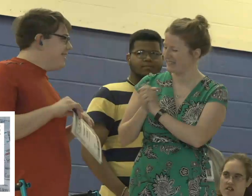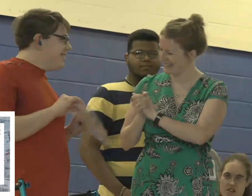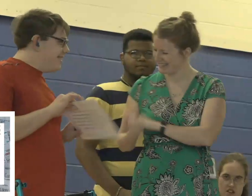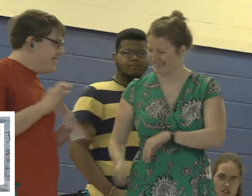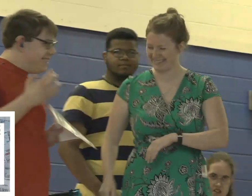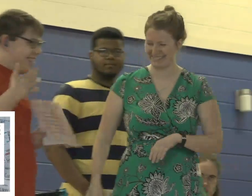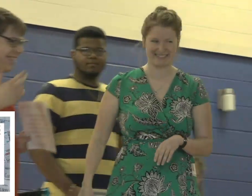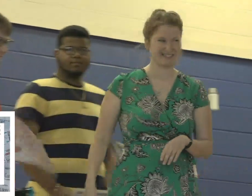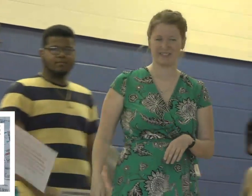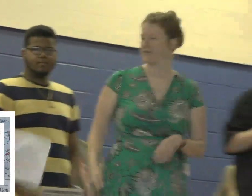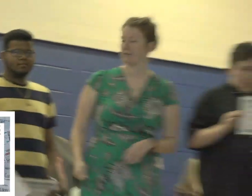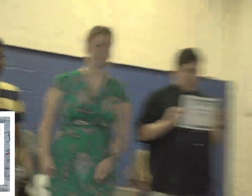Thank you very much.